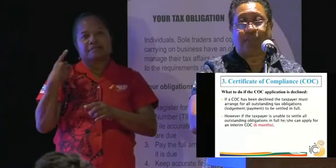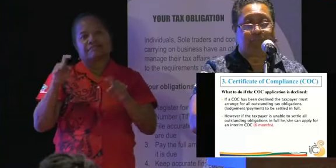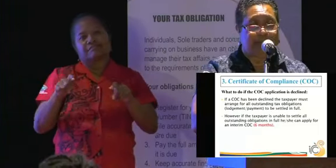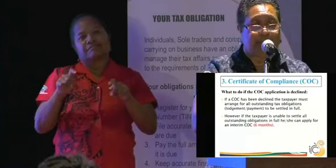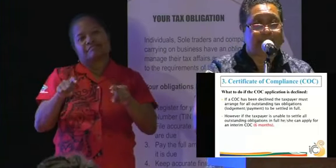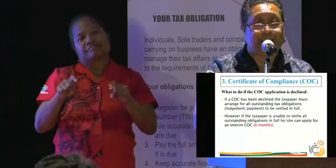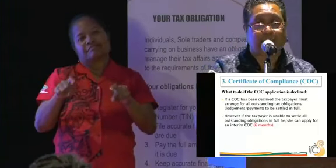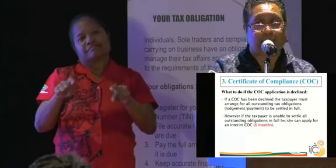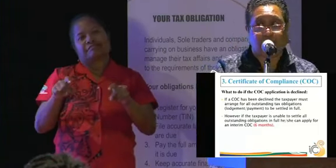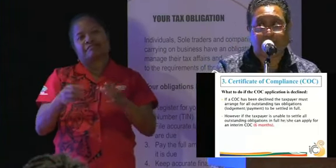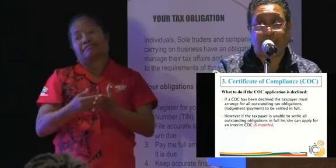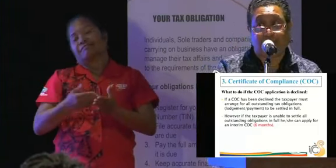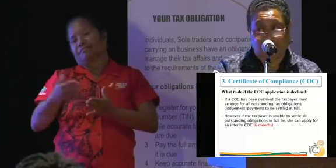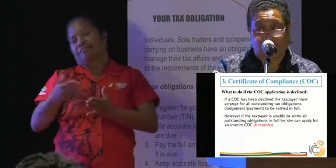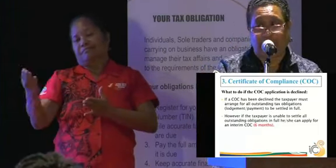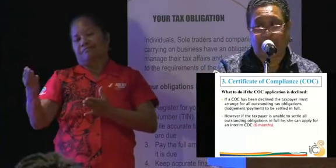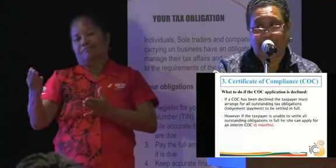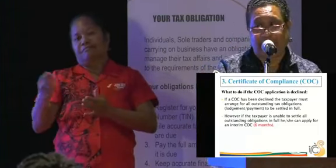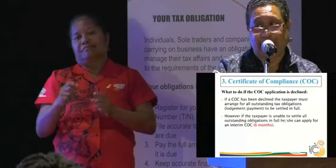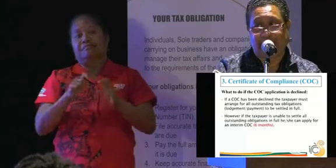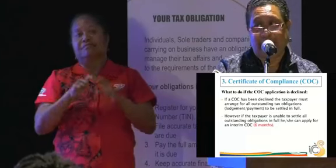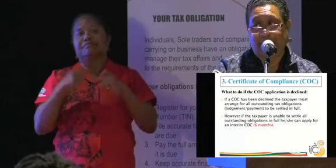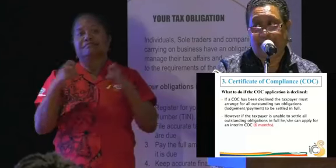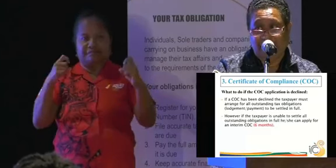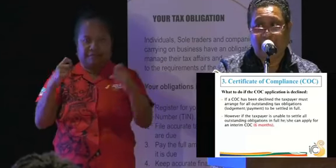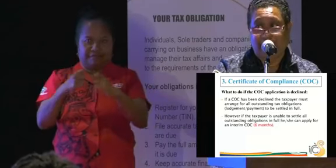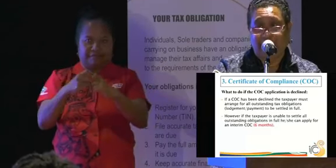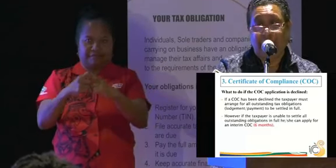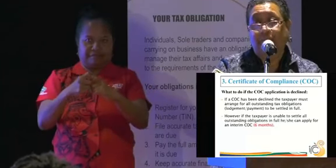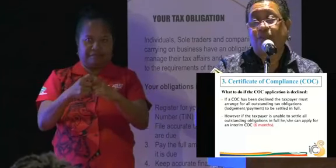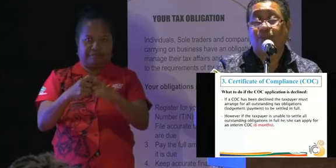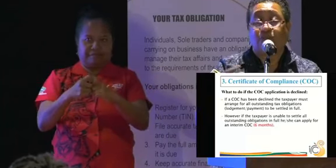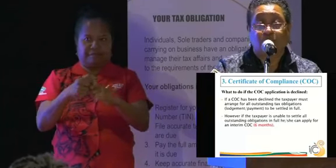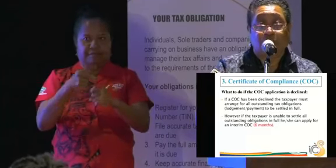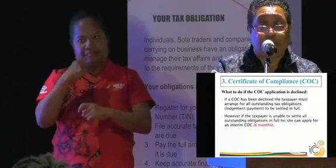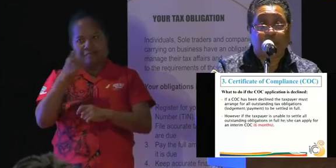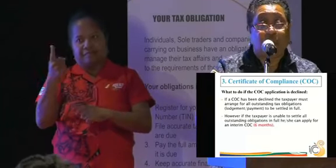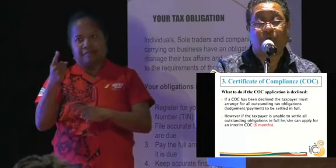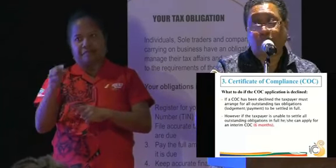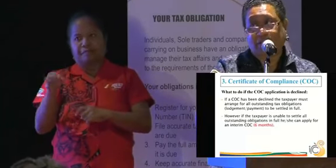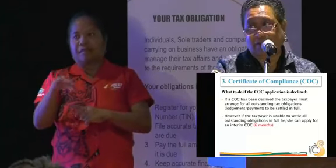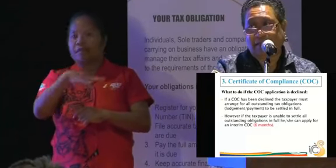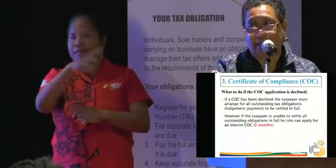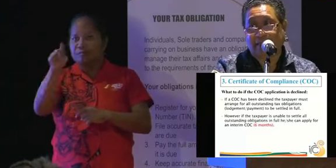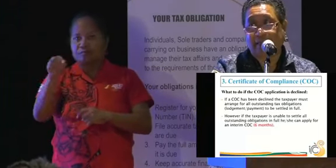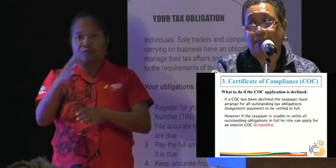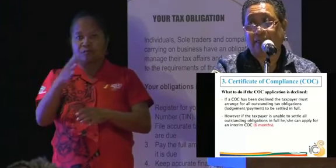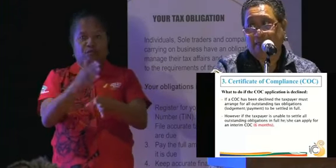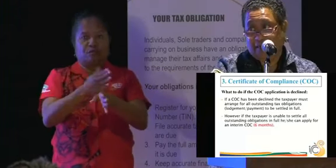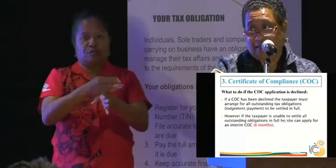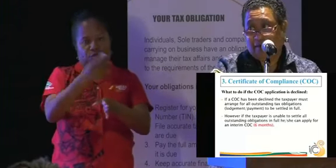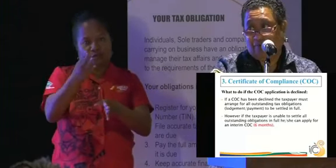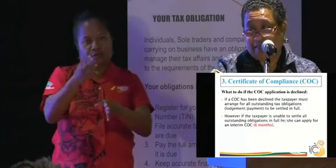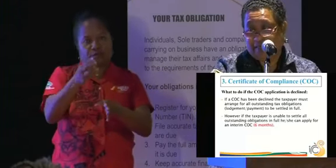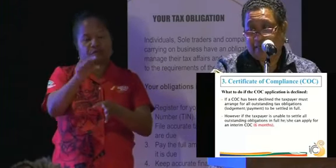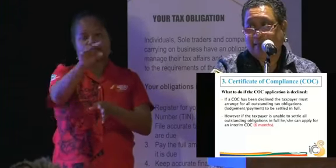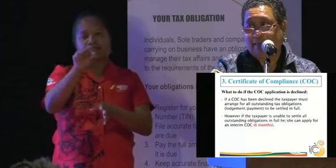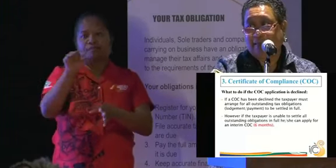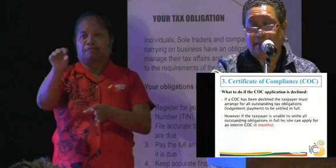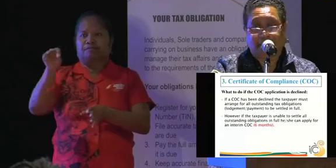to the Debt and Lodgement Enforcement Division to follow up on those outstanding